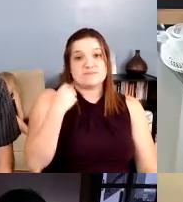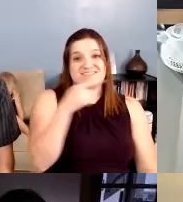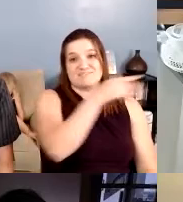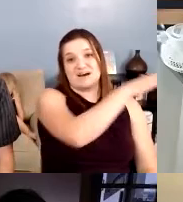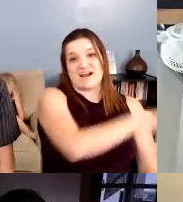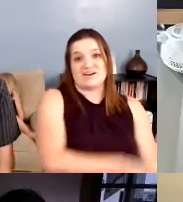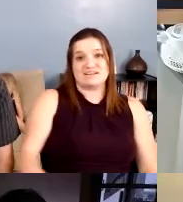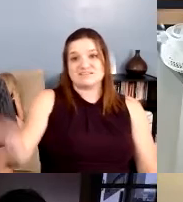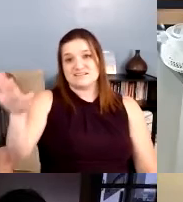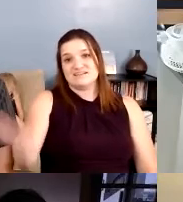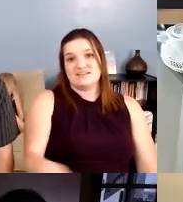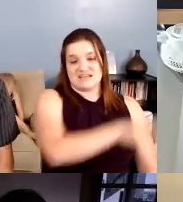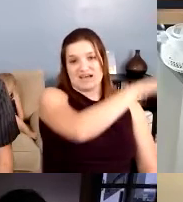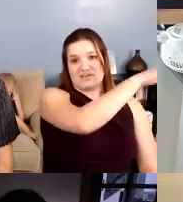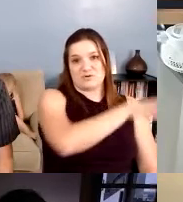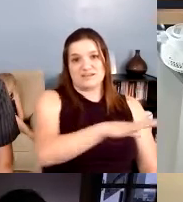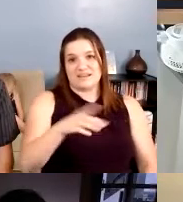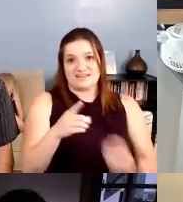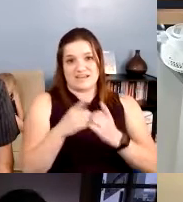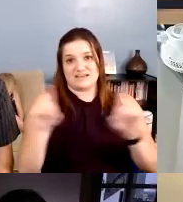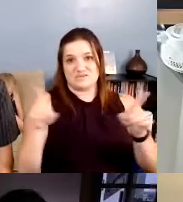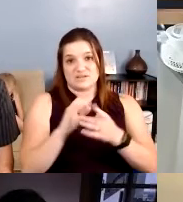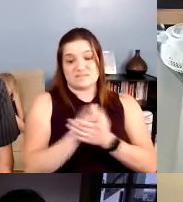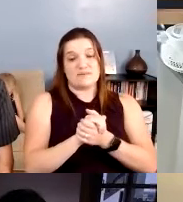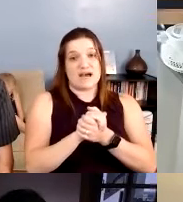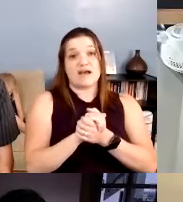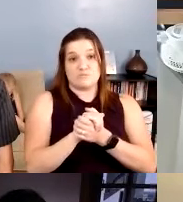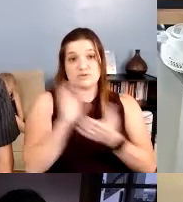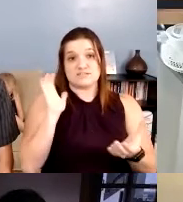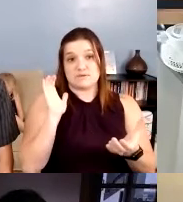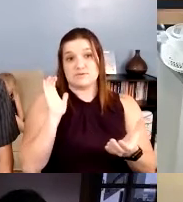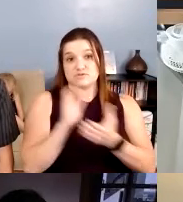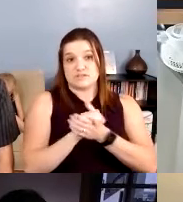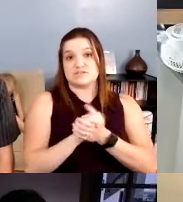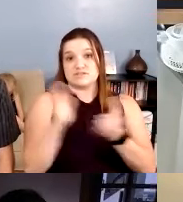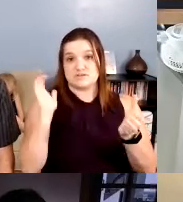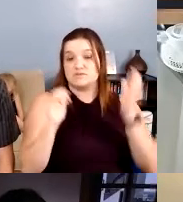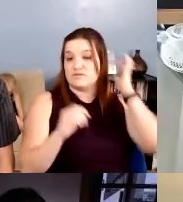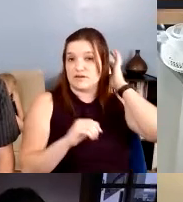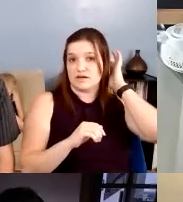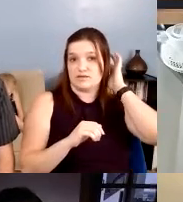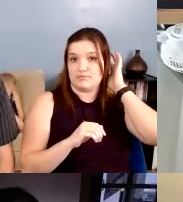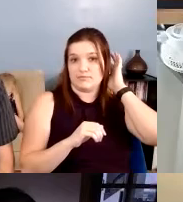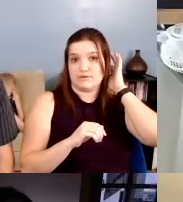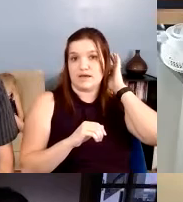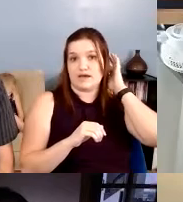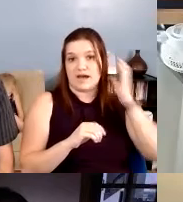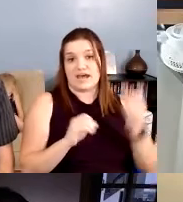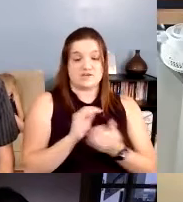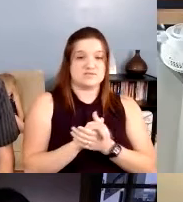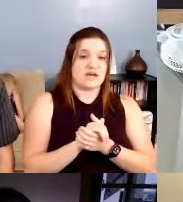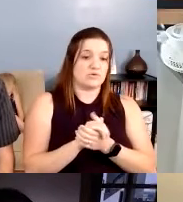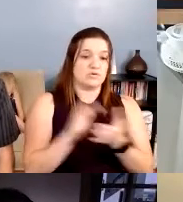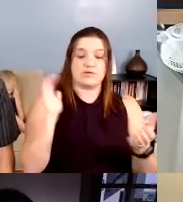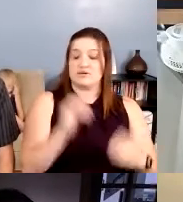my experience in my areas in California, that they do this. But I will see people do this too. Yeah, I